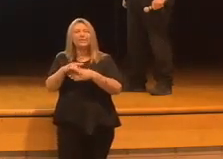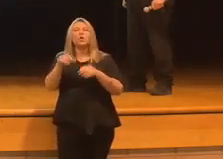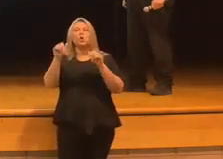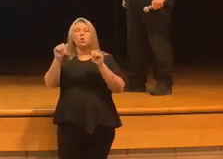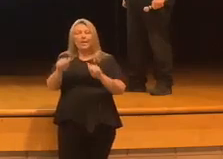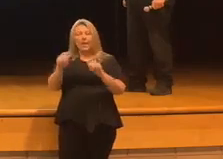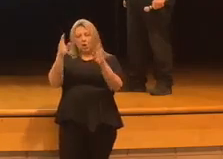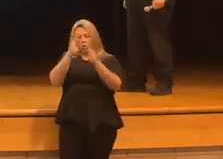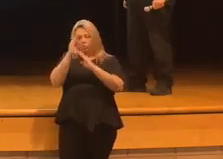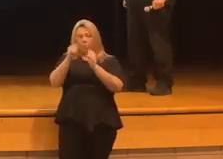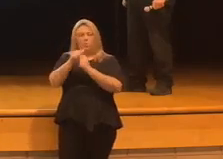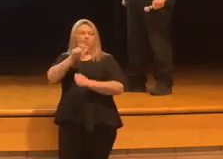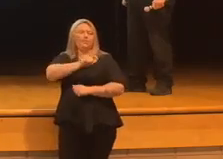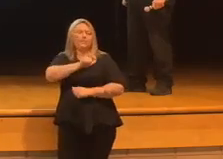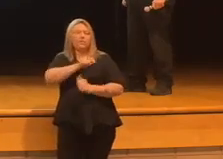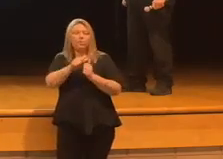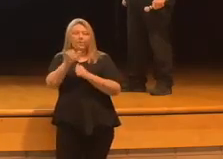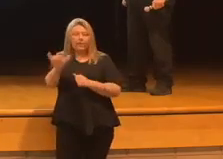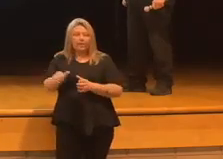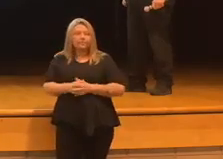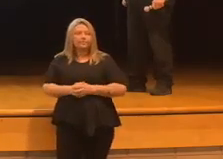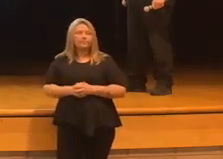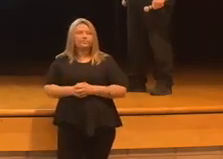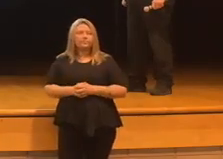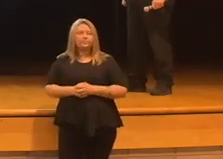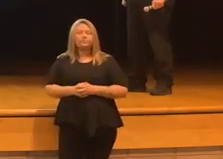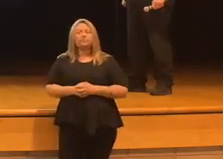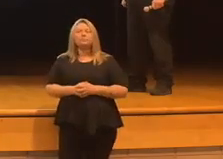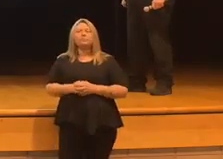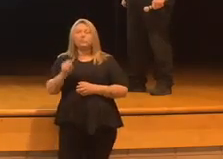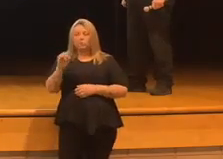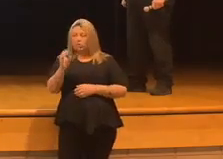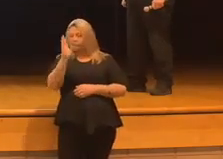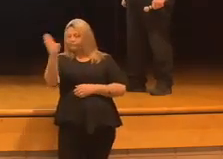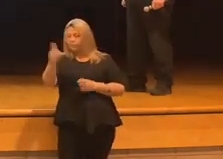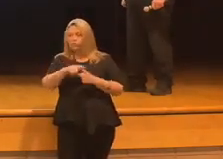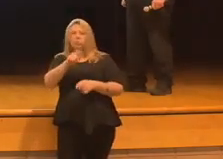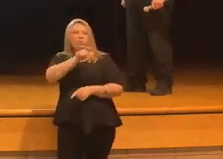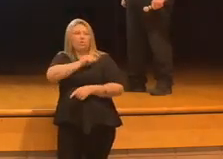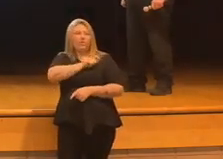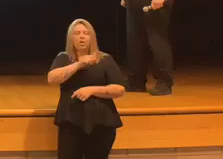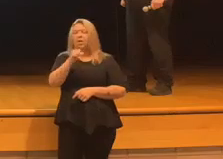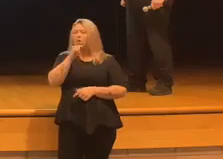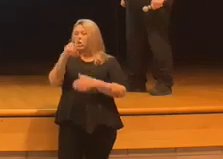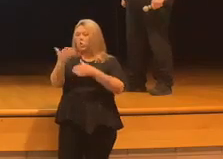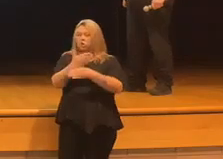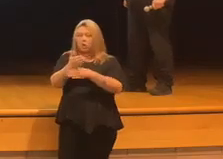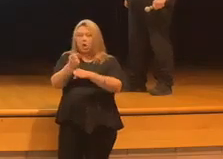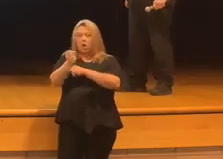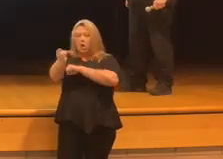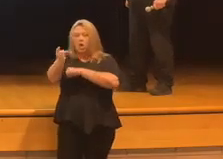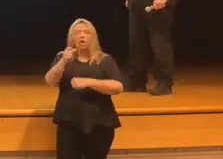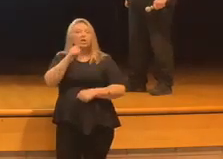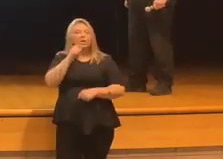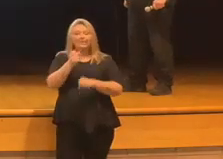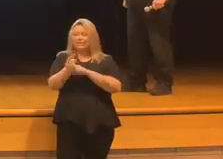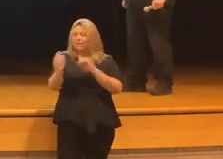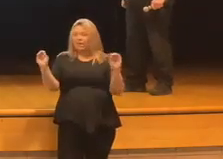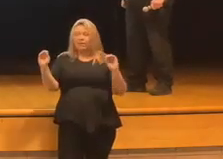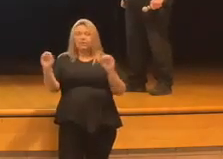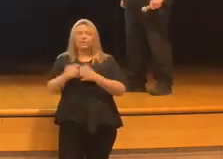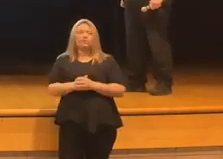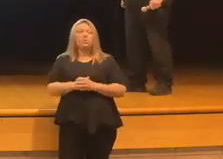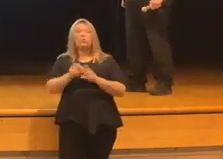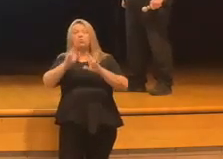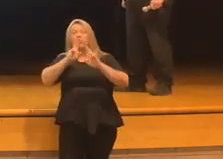that. So go to law enforcement. Don't share it. Don't send it. Report inappropriate